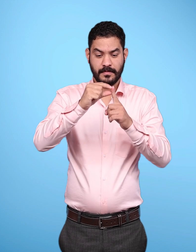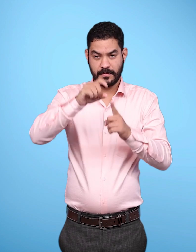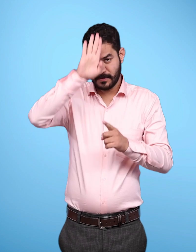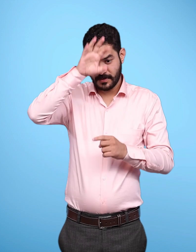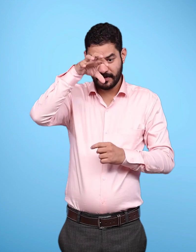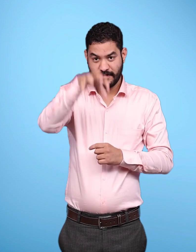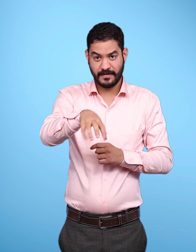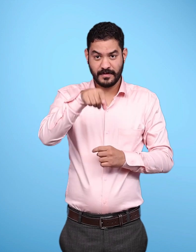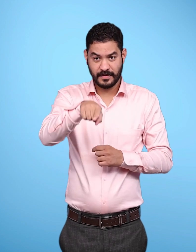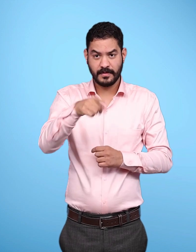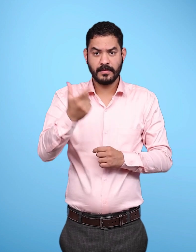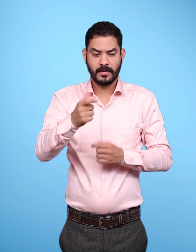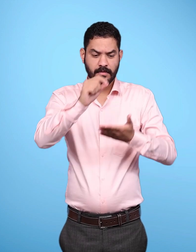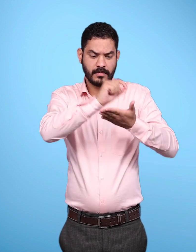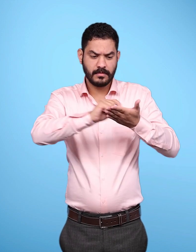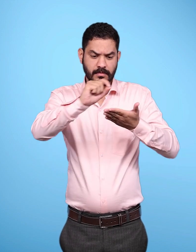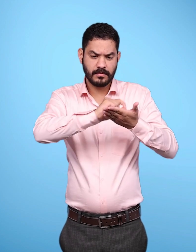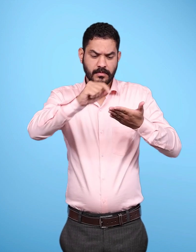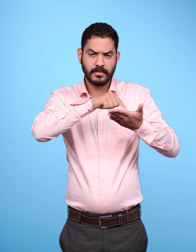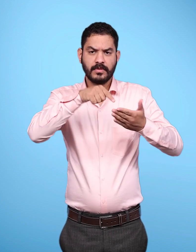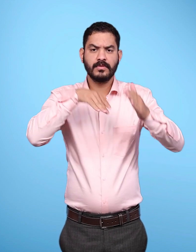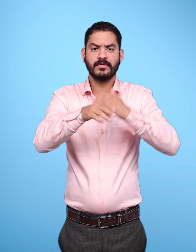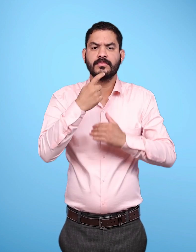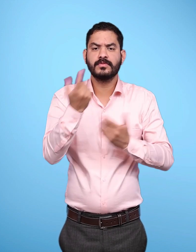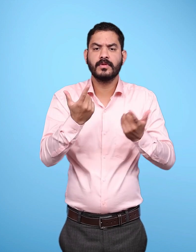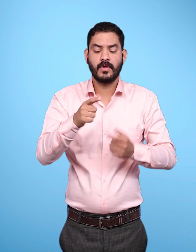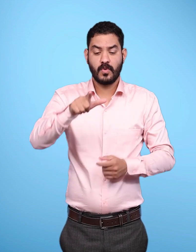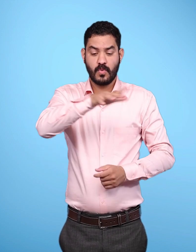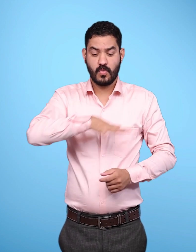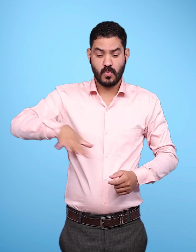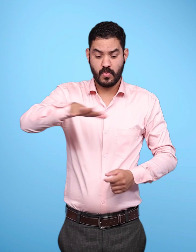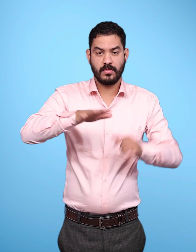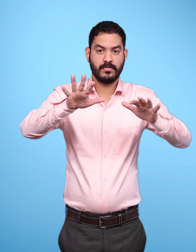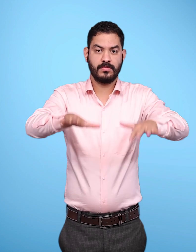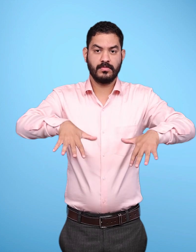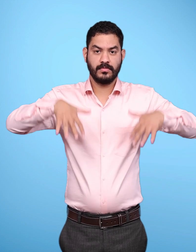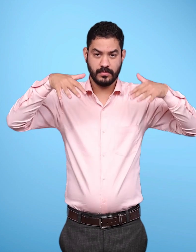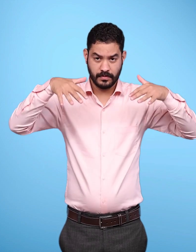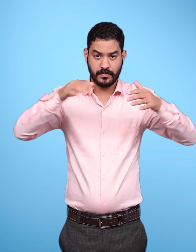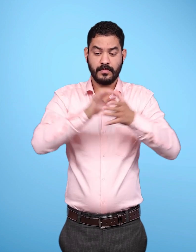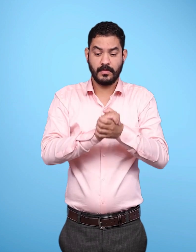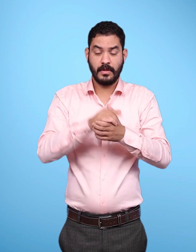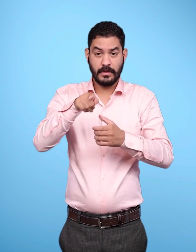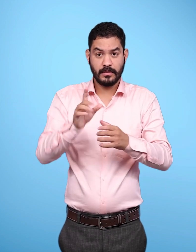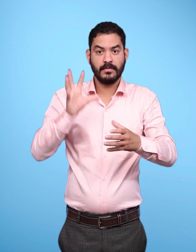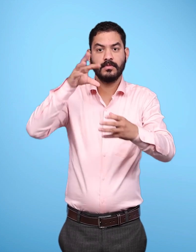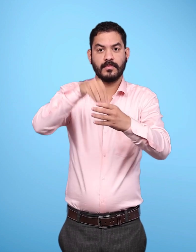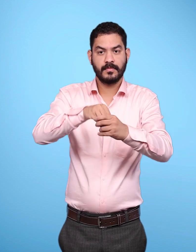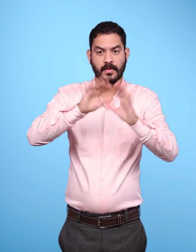The inscriptions of the Pallavas mention a number of local assemblies. These included the Sabha,